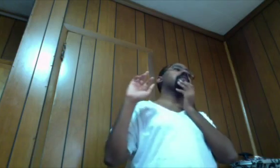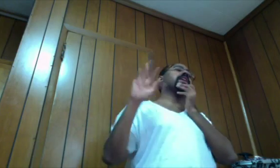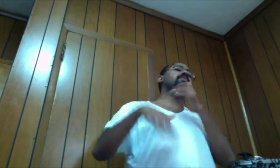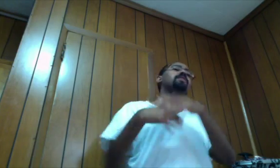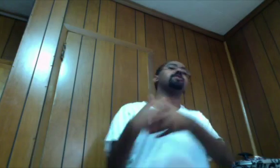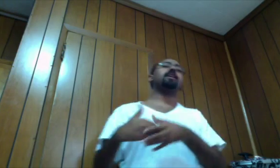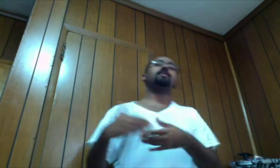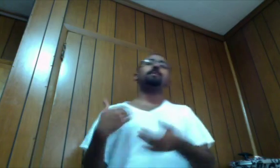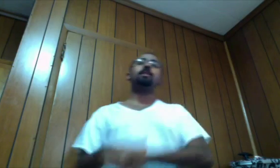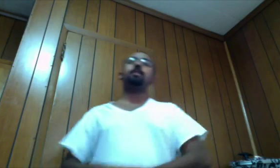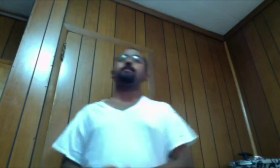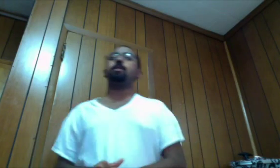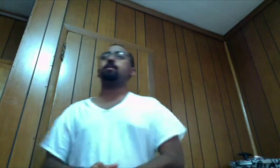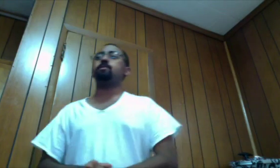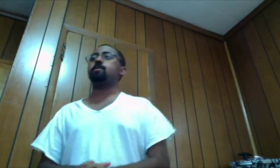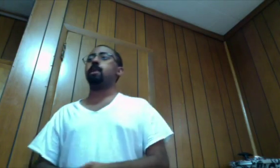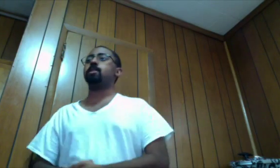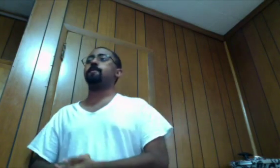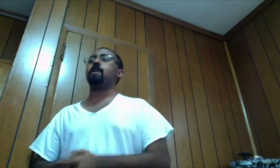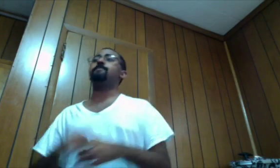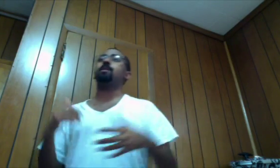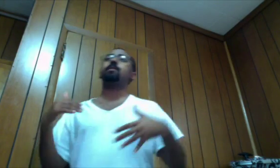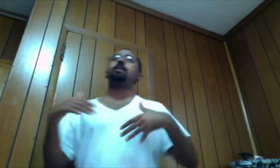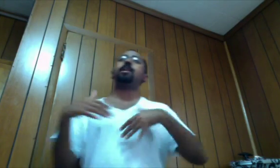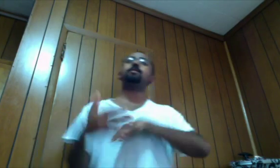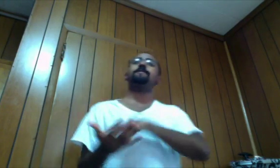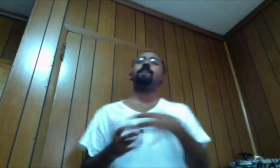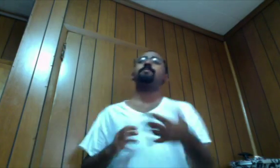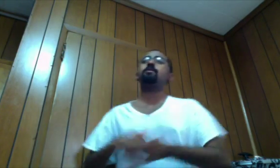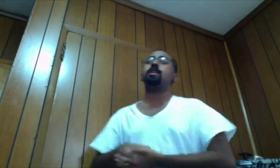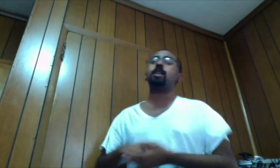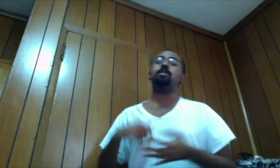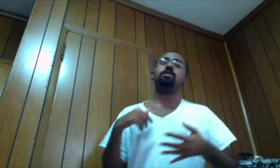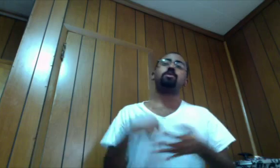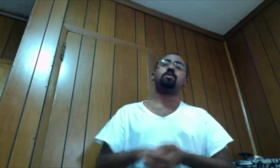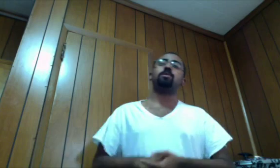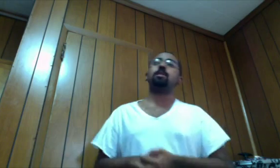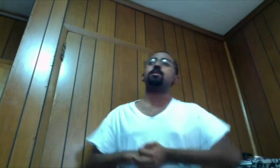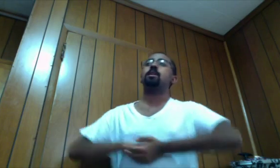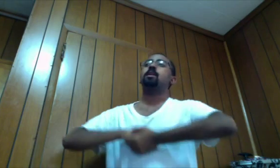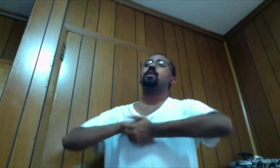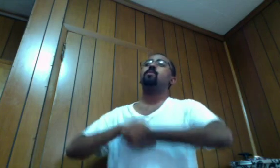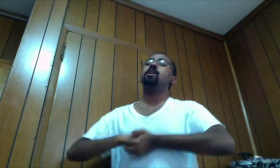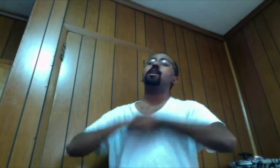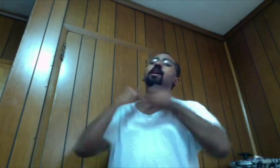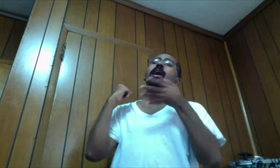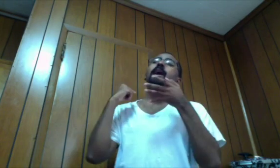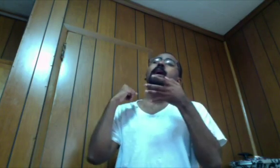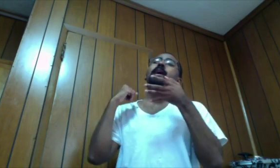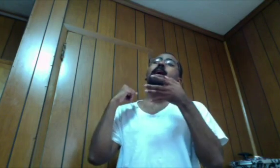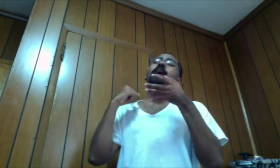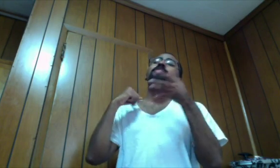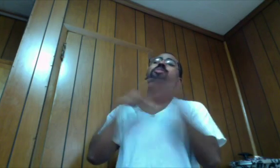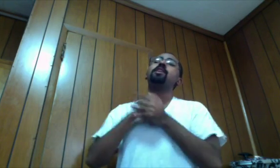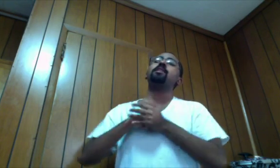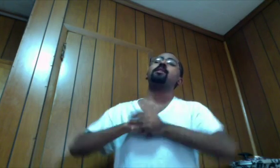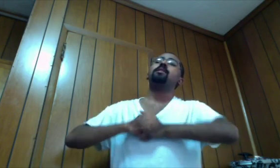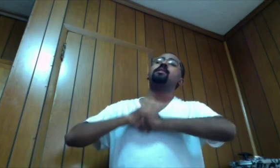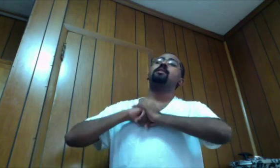that's what I thought at the beginning of when we were watching the fight. But as the fight progressed, I noticed two things. One, I think